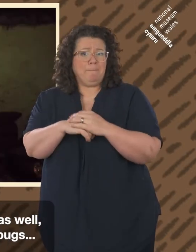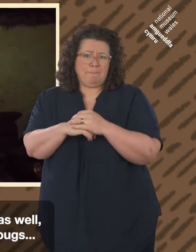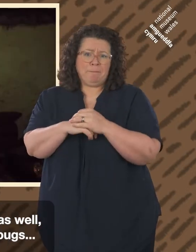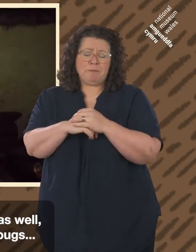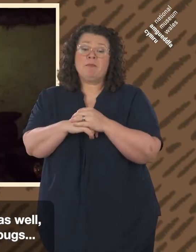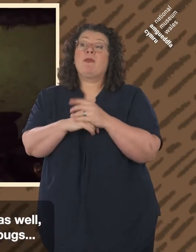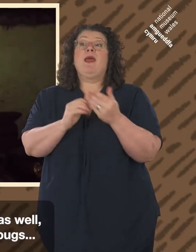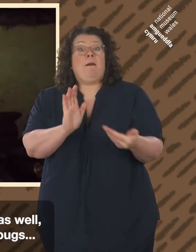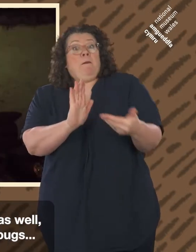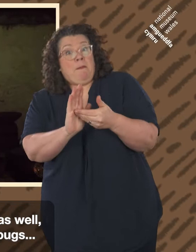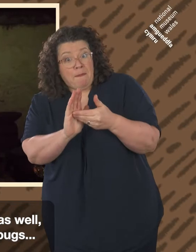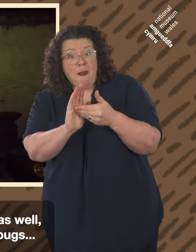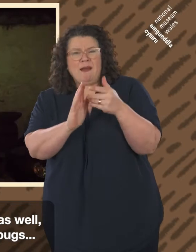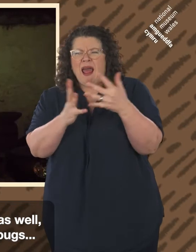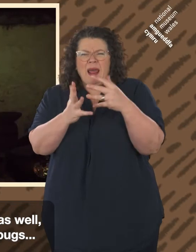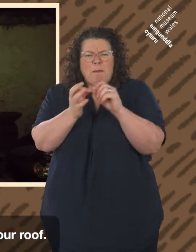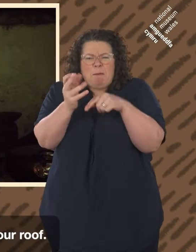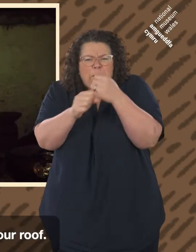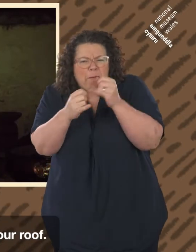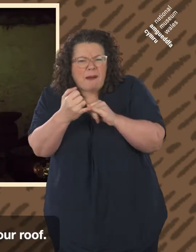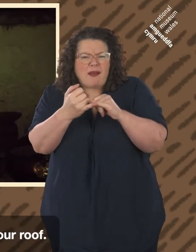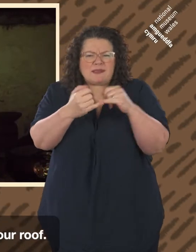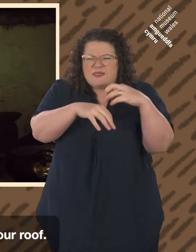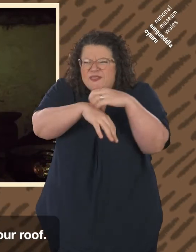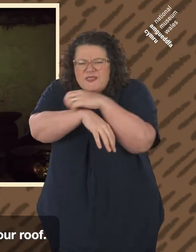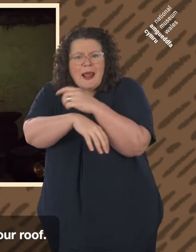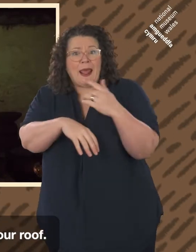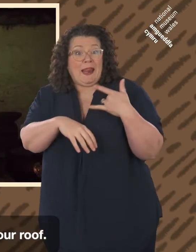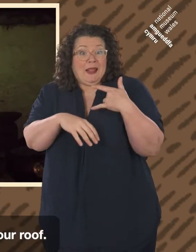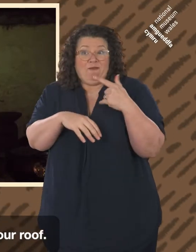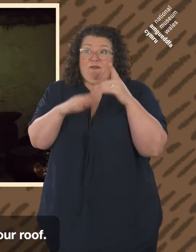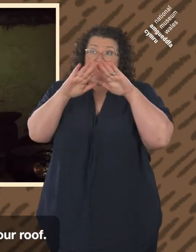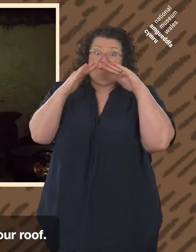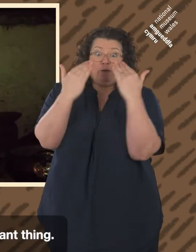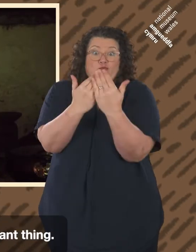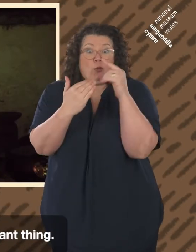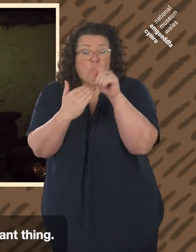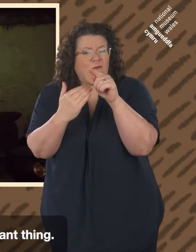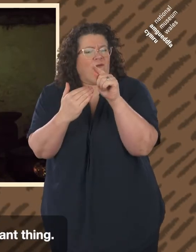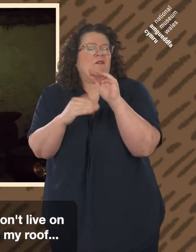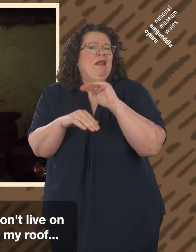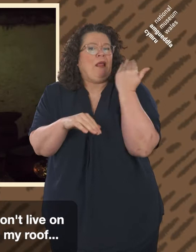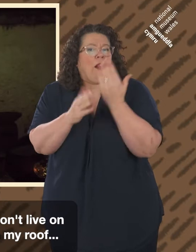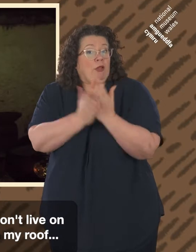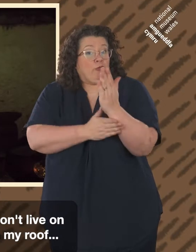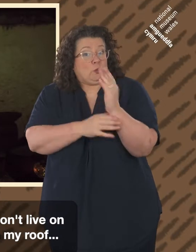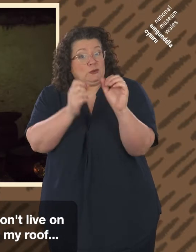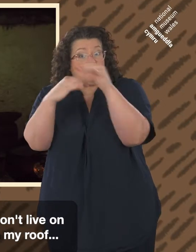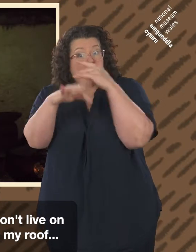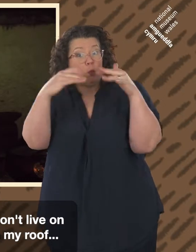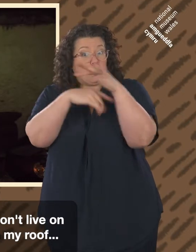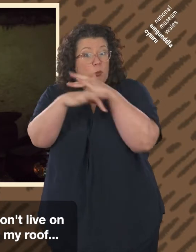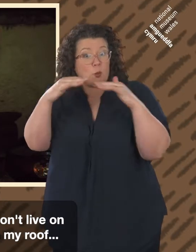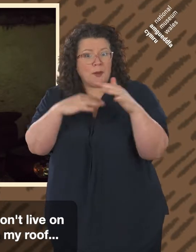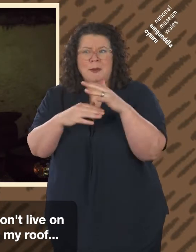well, it kills off all the bugs that could live in our roof. So it's a very important thing. So that means that things don't live